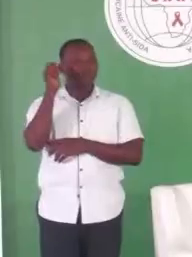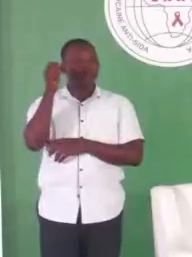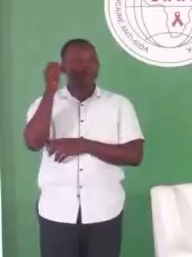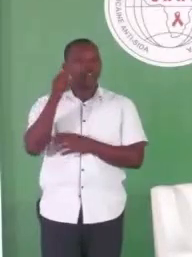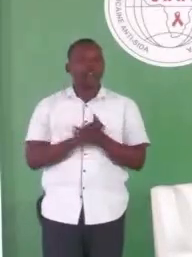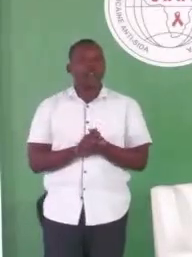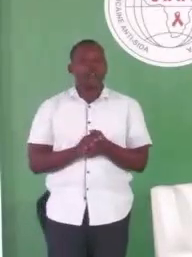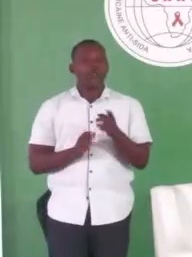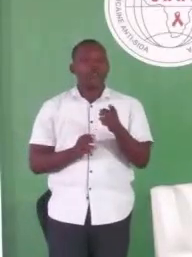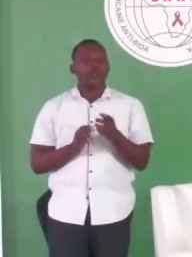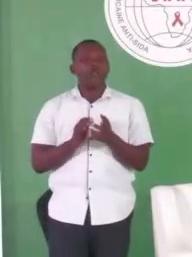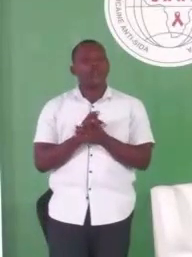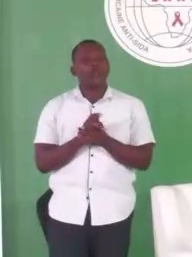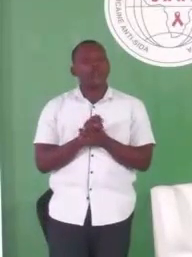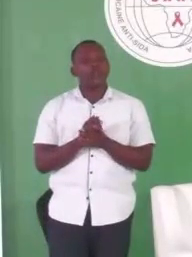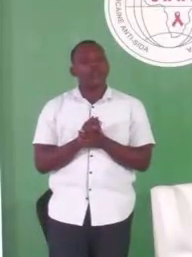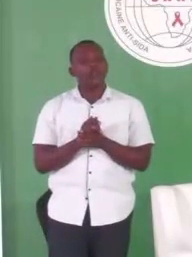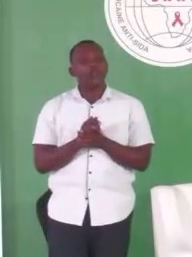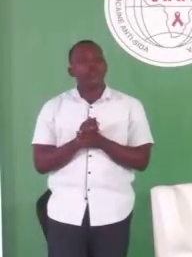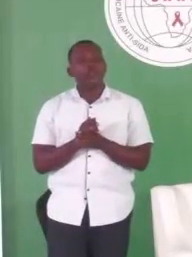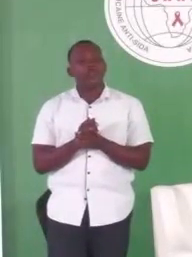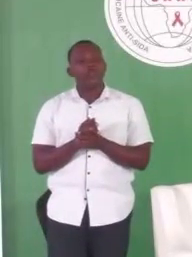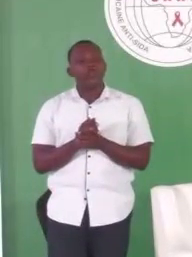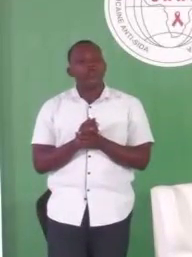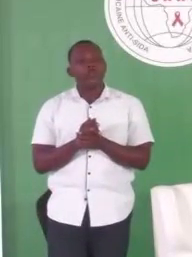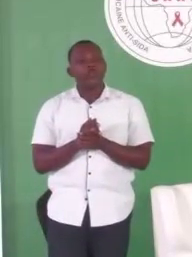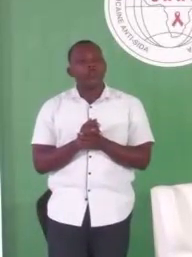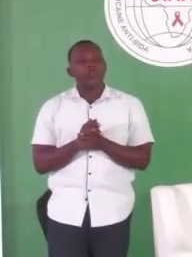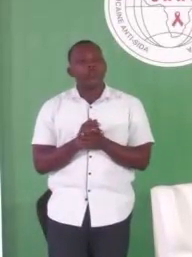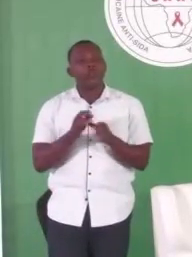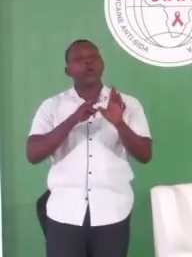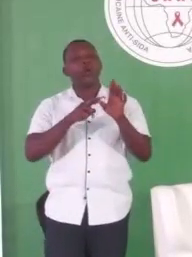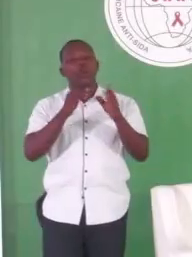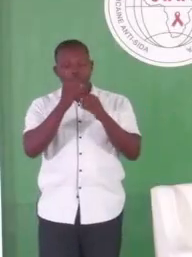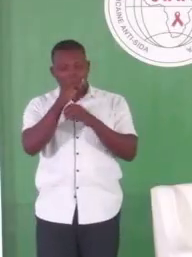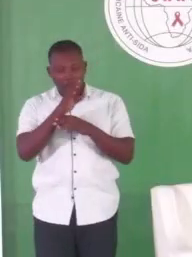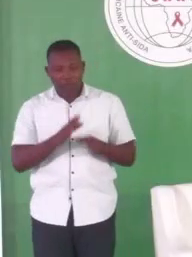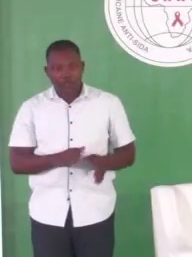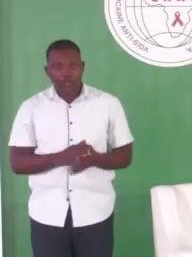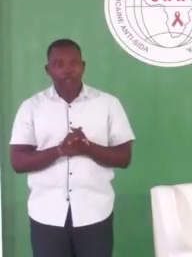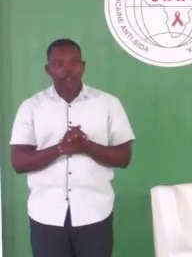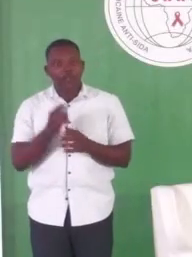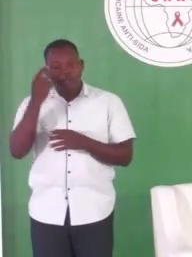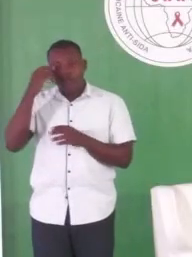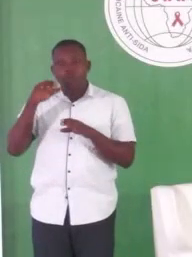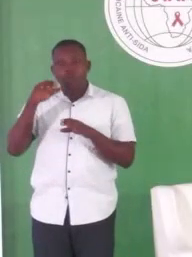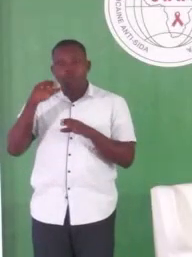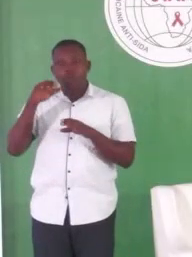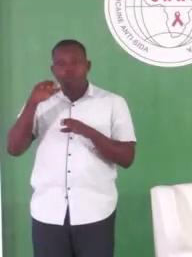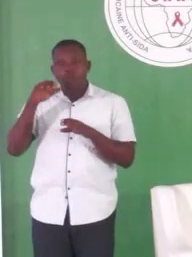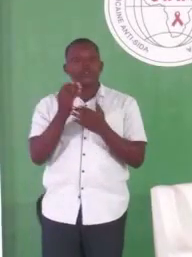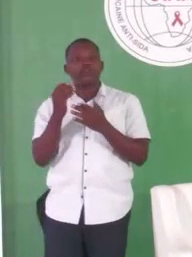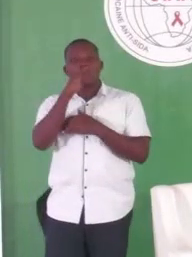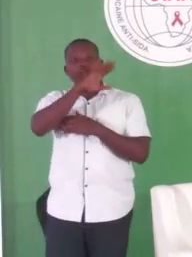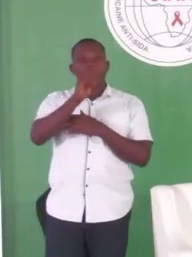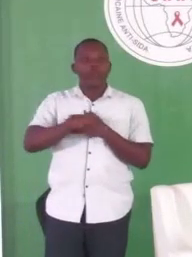with Japaigo in Kenya, but also as a regional advisor, so cover Africa. I'm so thrilled and